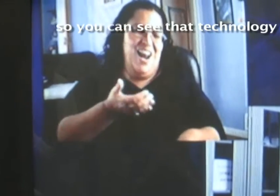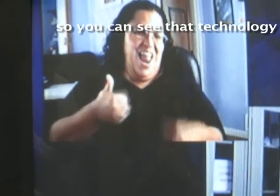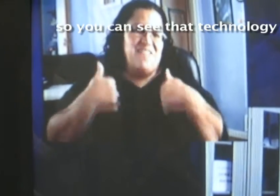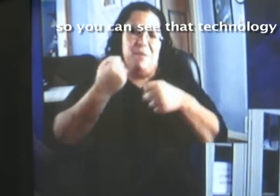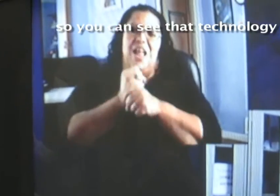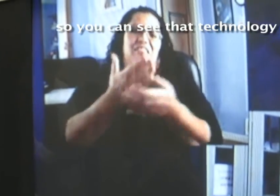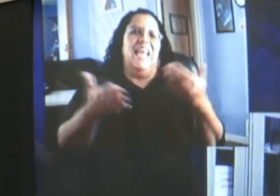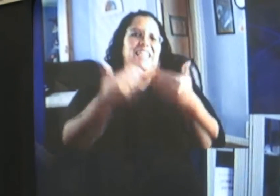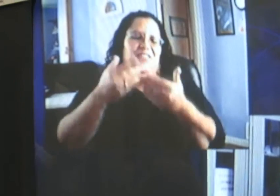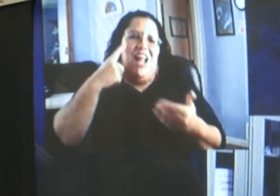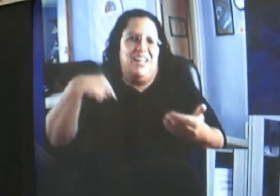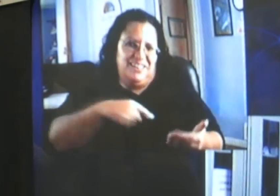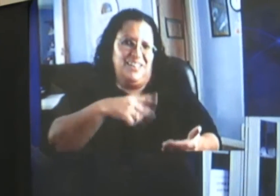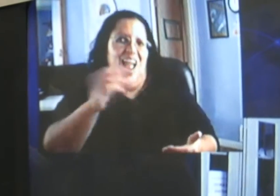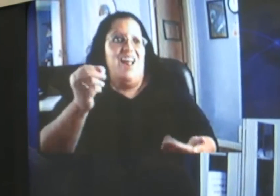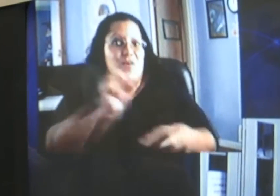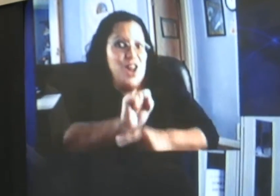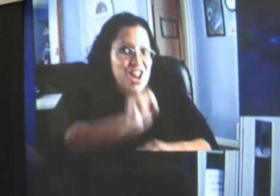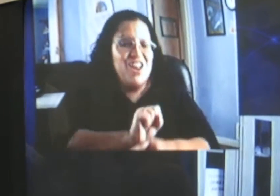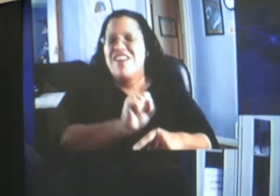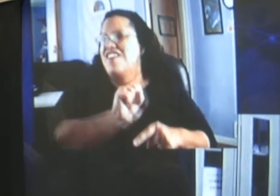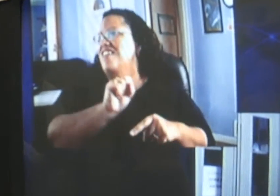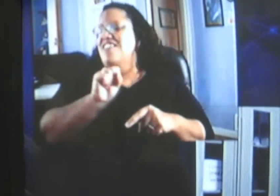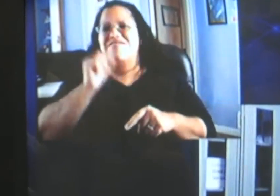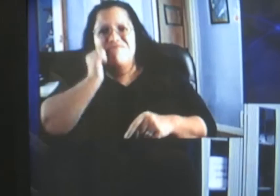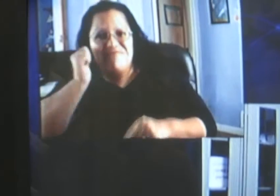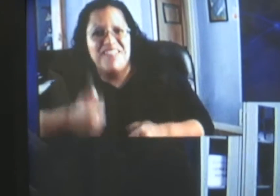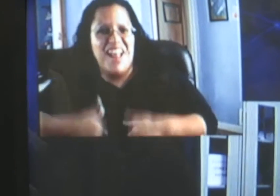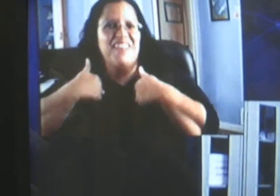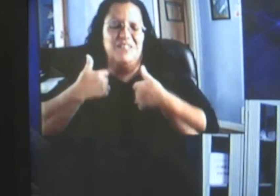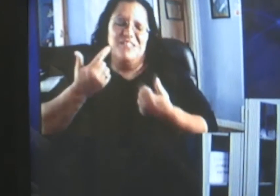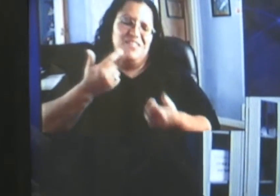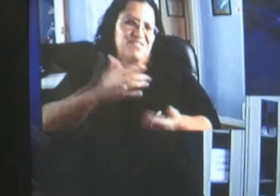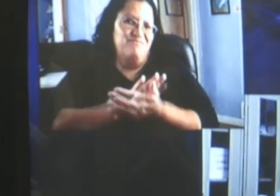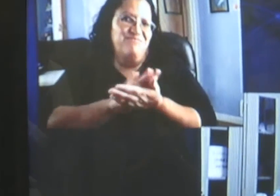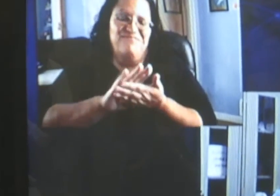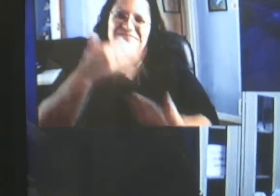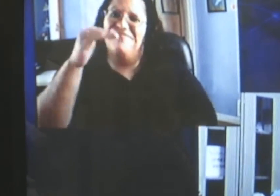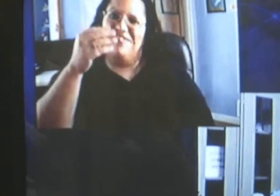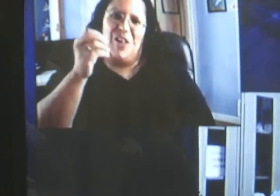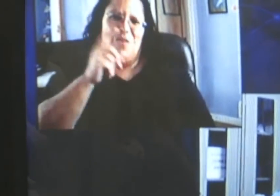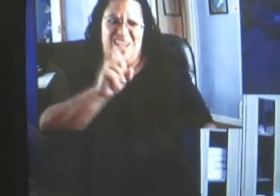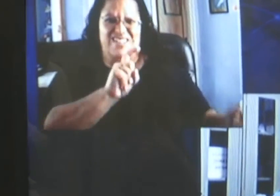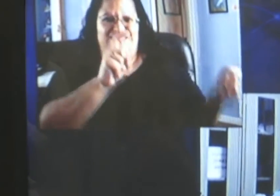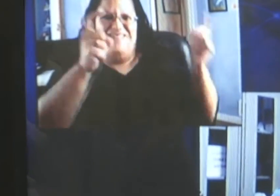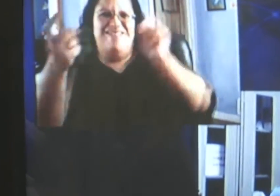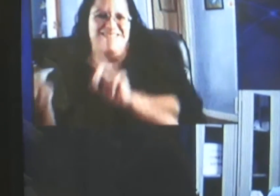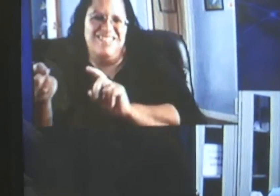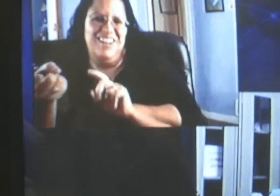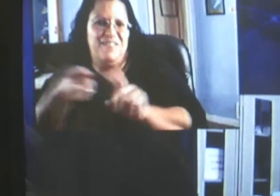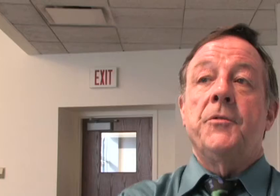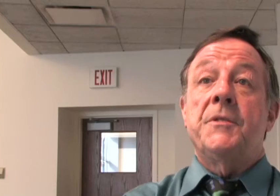that technology has had a tremendous impact on our lives. It's certainly made things much easier, both in our personal lives and in